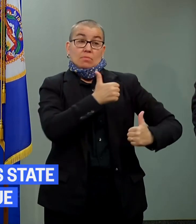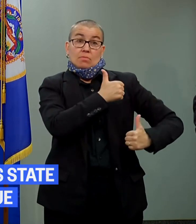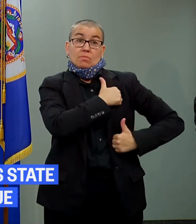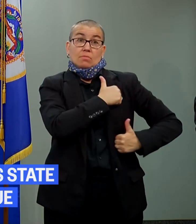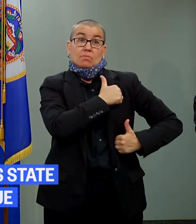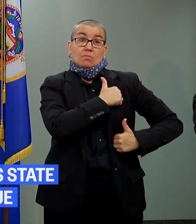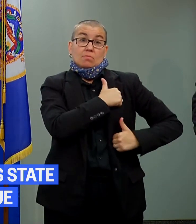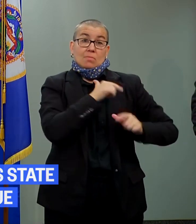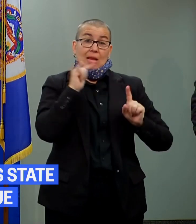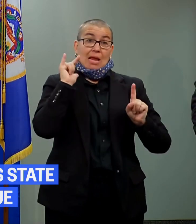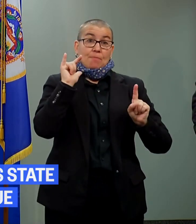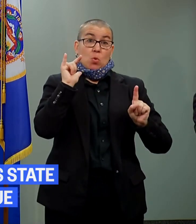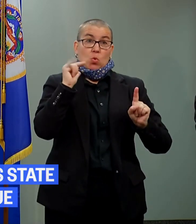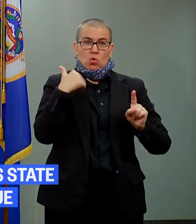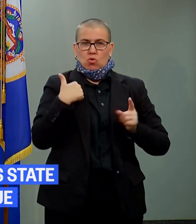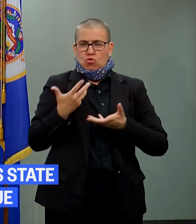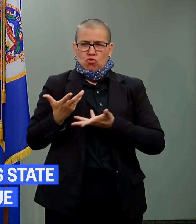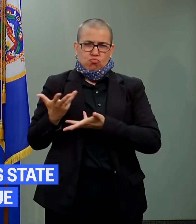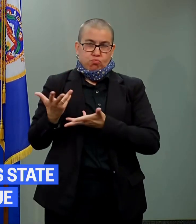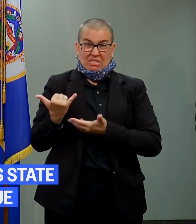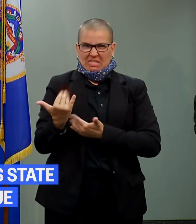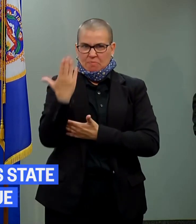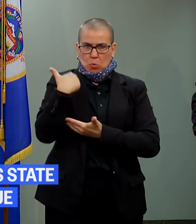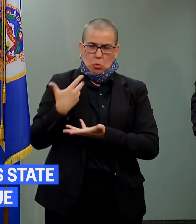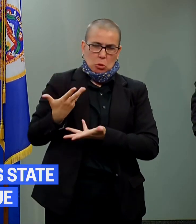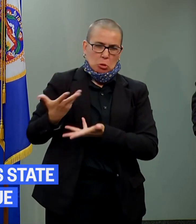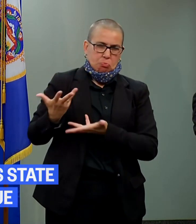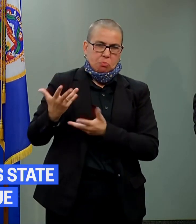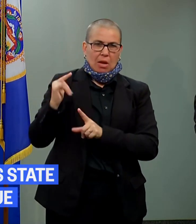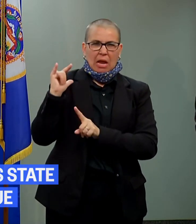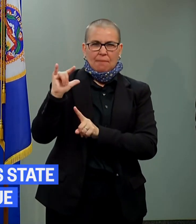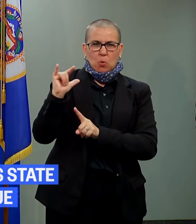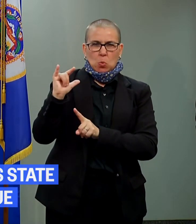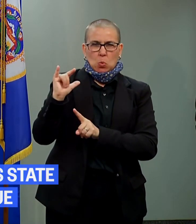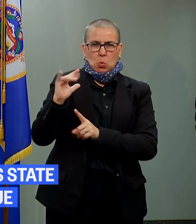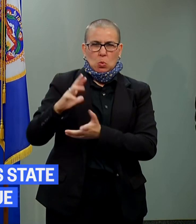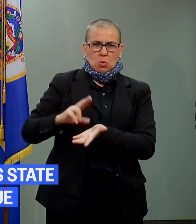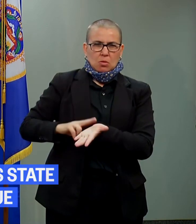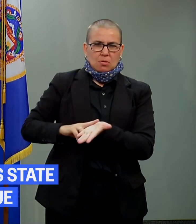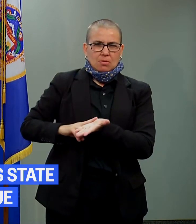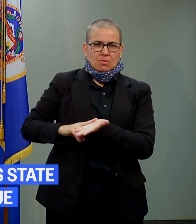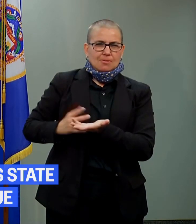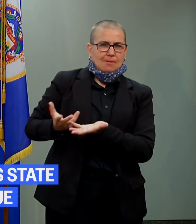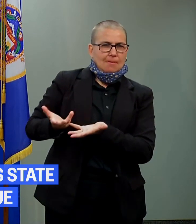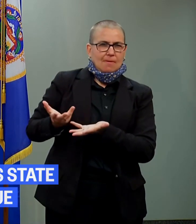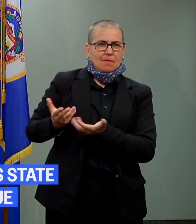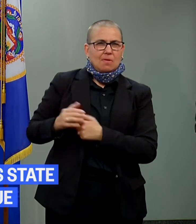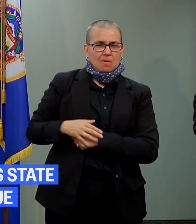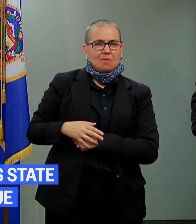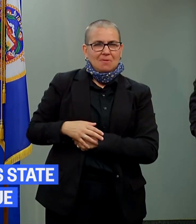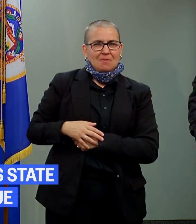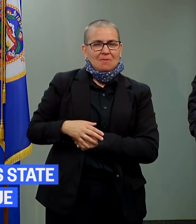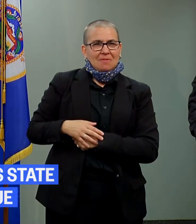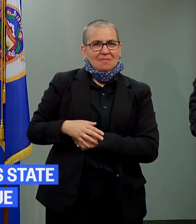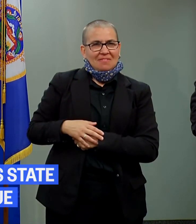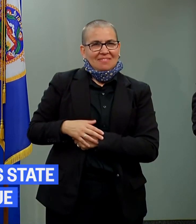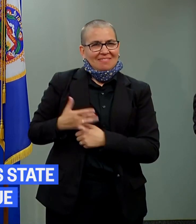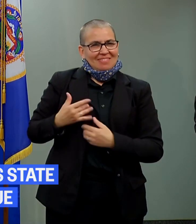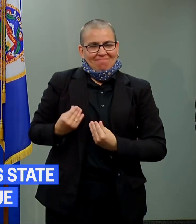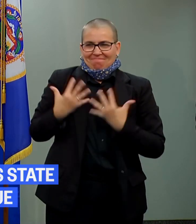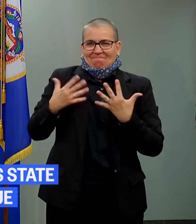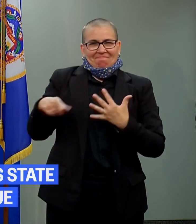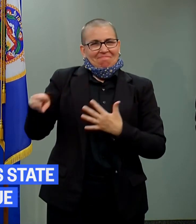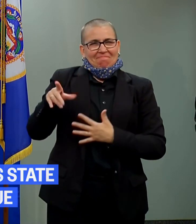operation. And I'm impressed and inspired by these men and women who in just a few